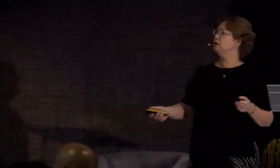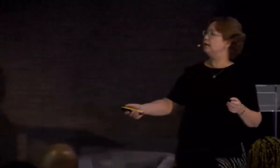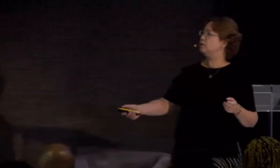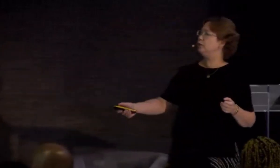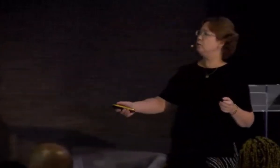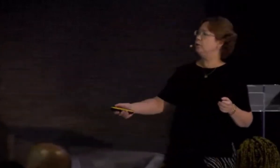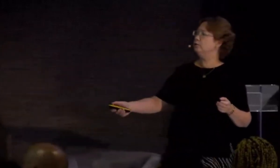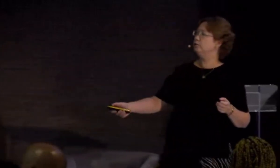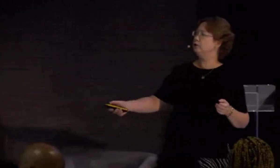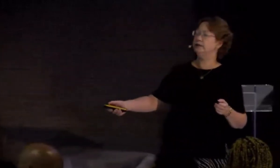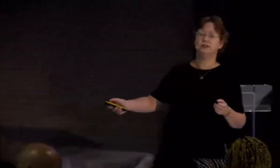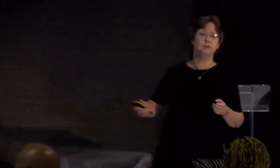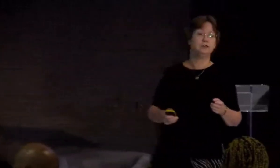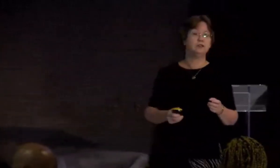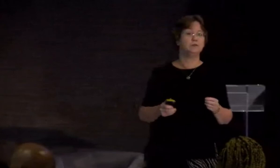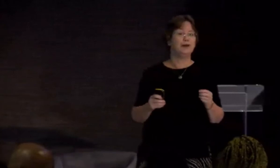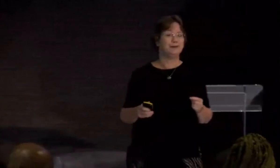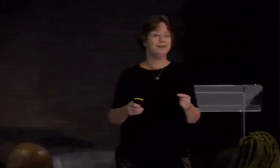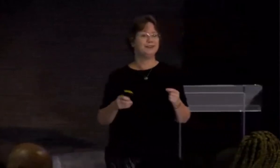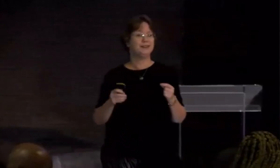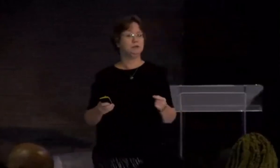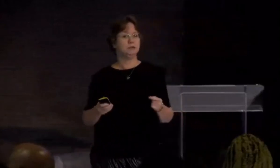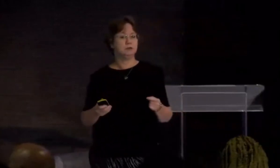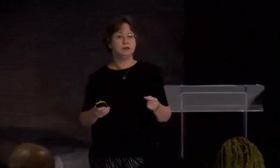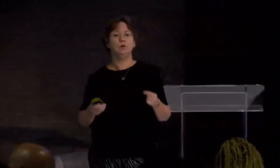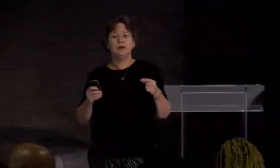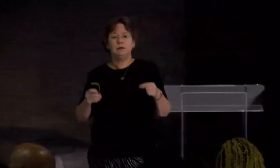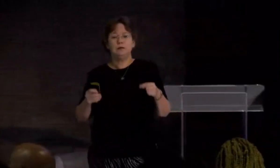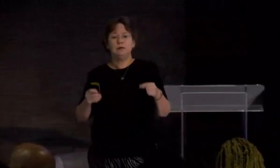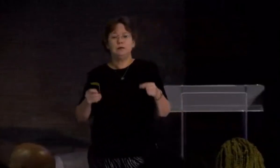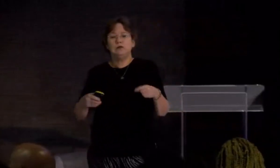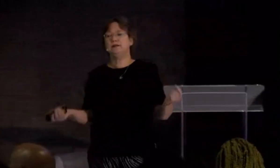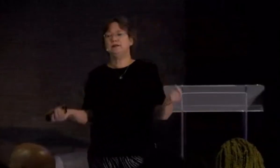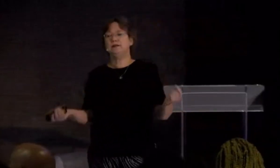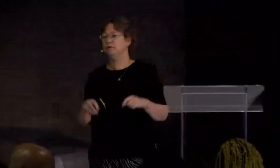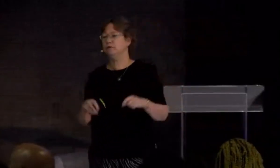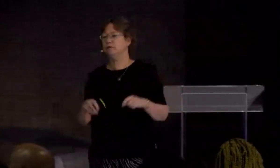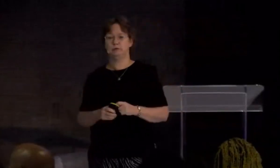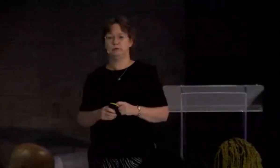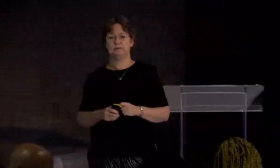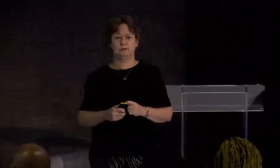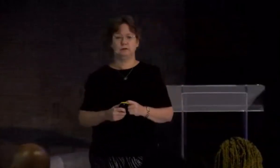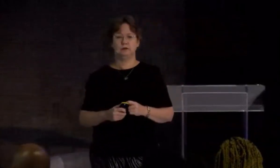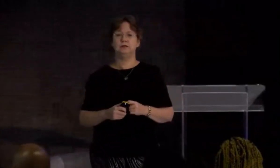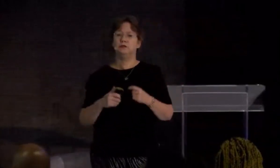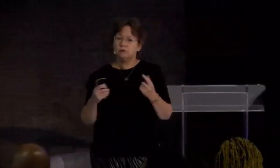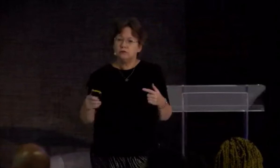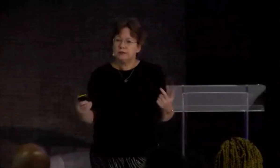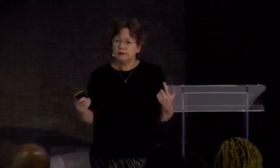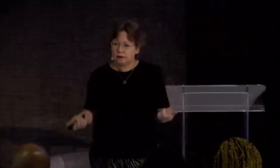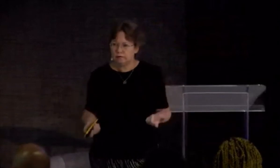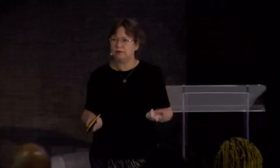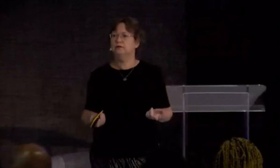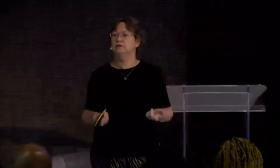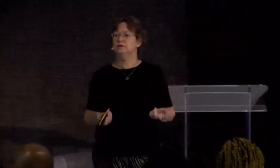I've made that bit blue for a region because it's about the skills. We will be there before this problem is fixed. So who's going